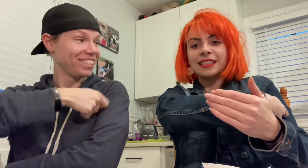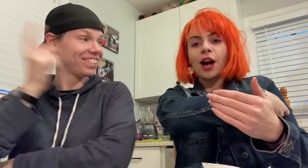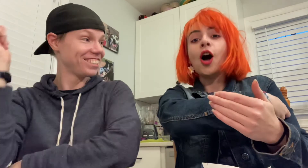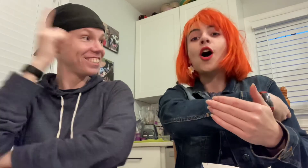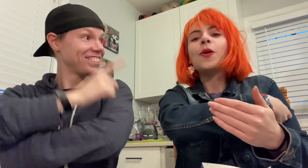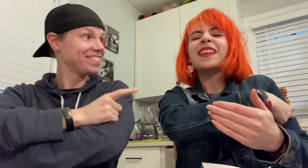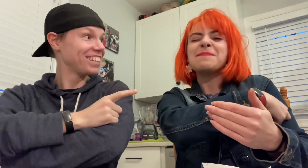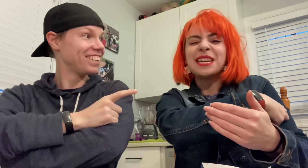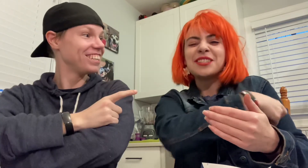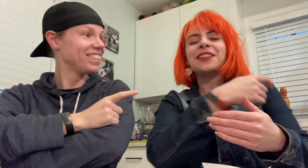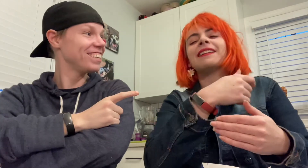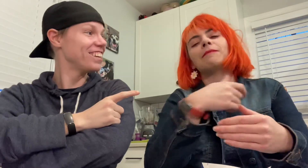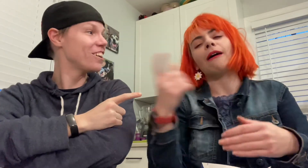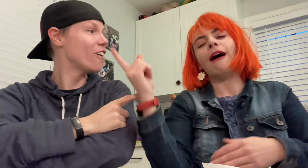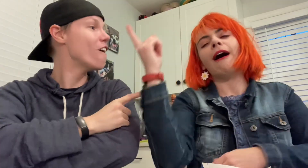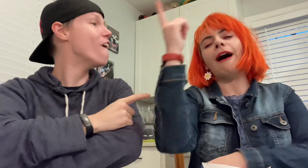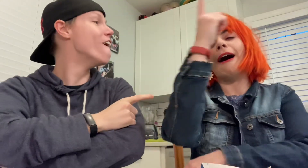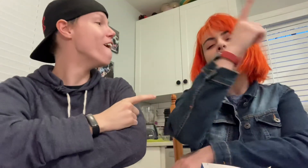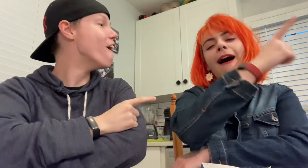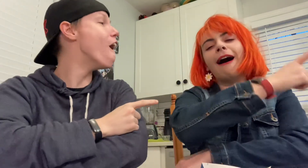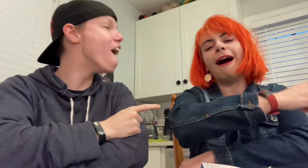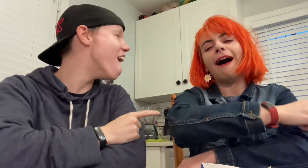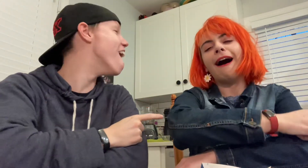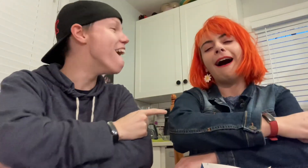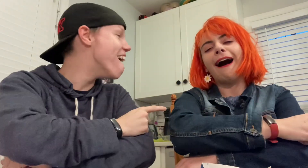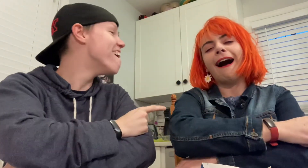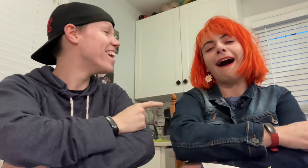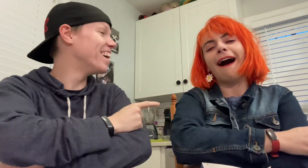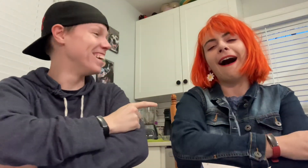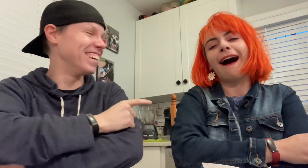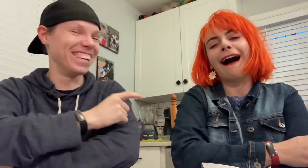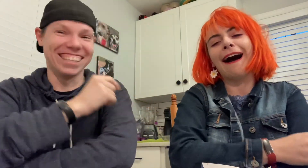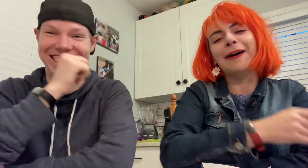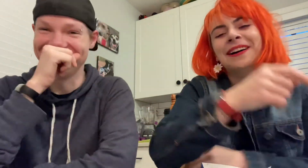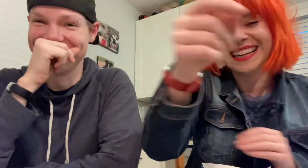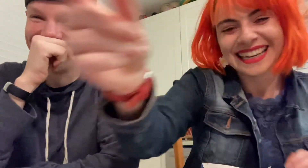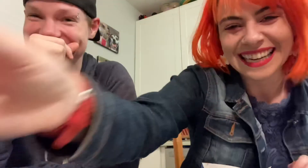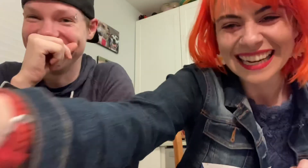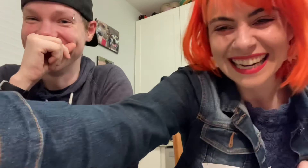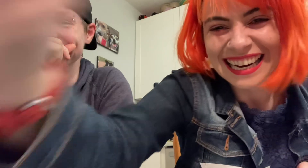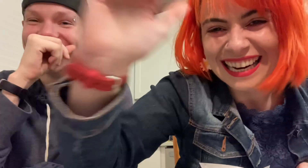Oh, like pinching.